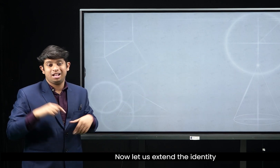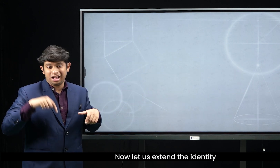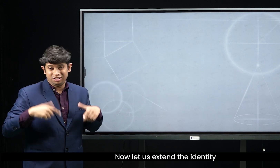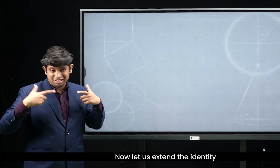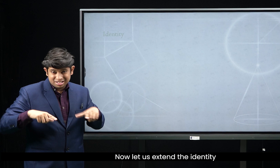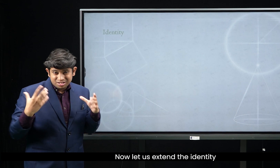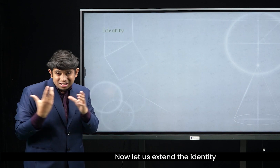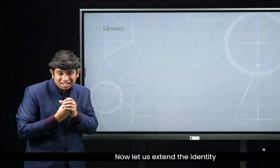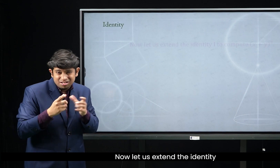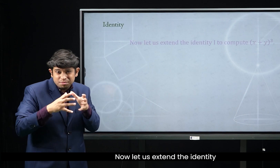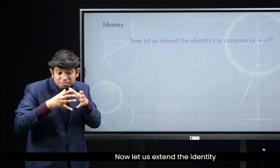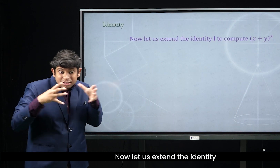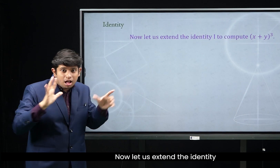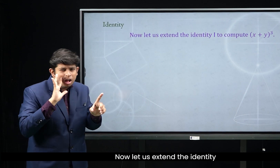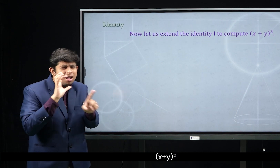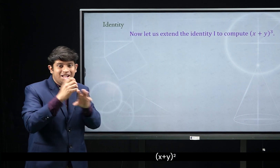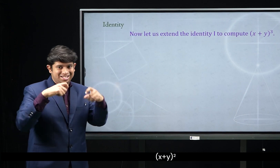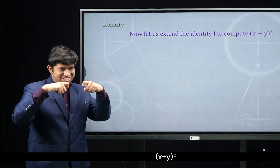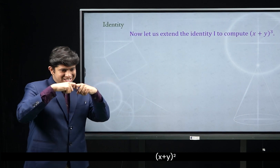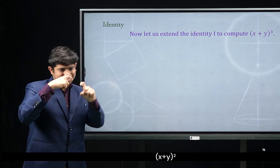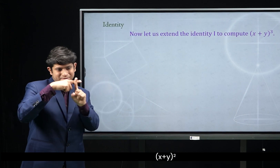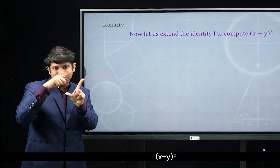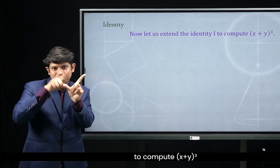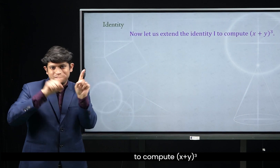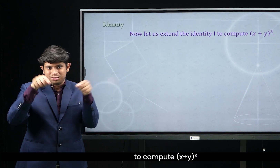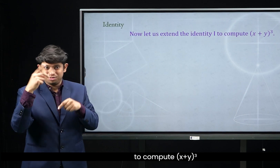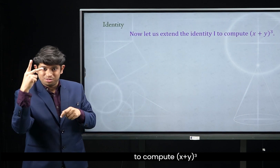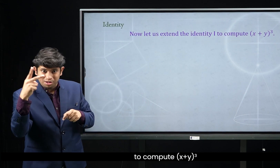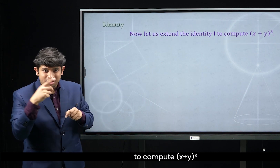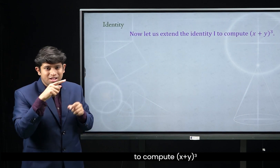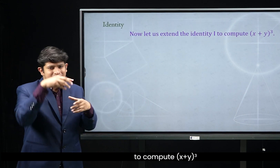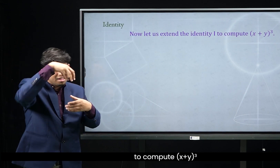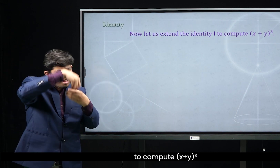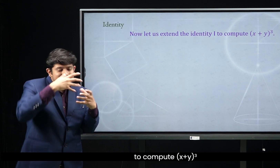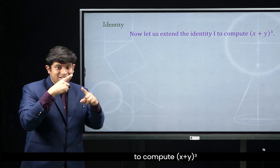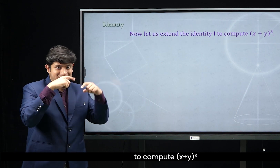Now let us extend the identity x plus y whole square to compute x plus y whole cube.